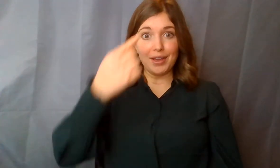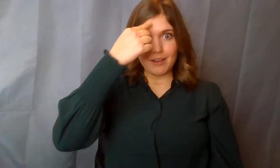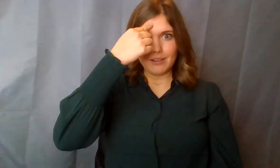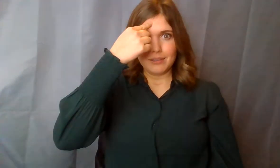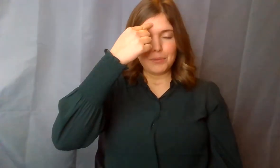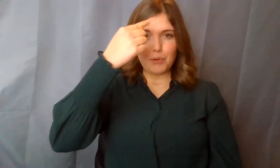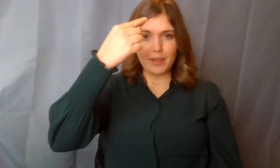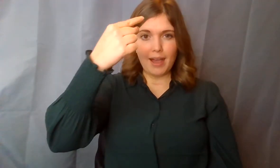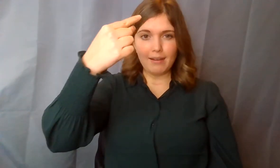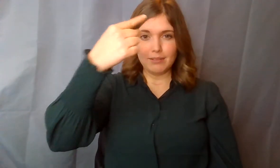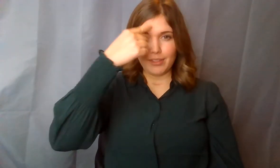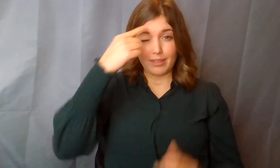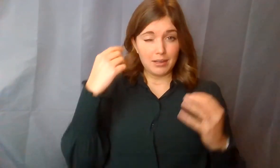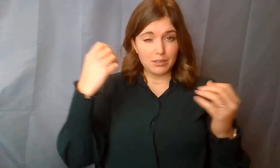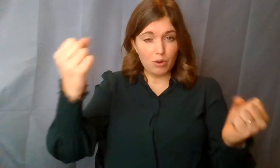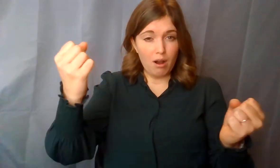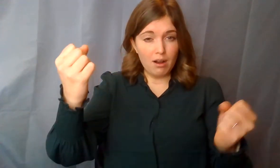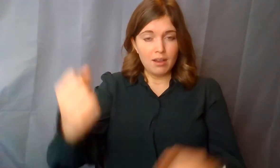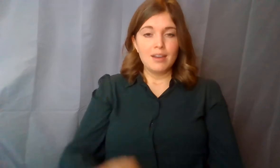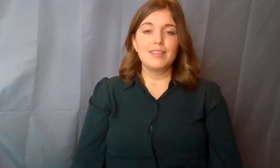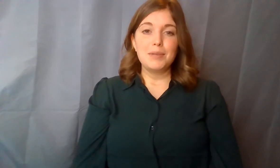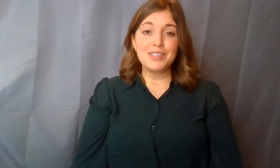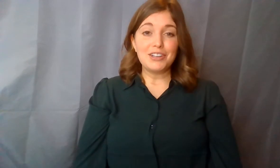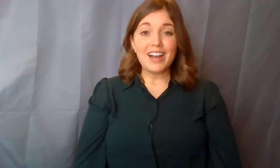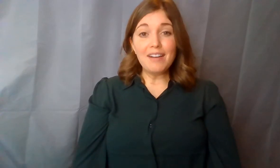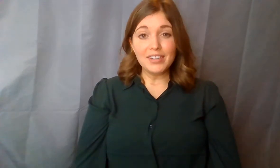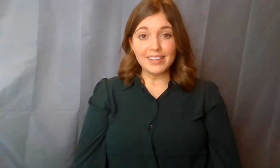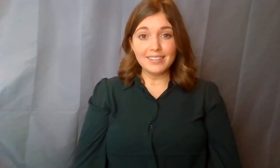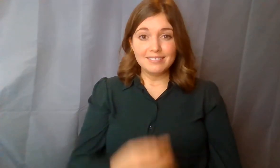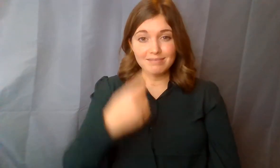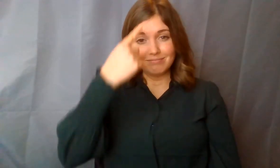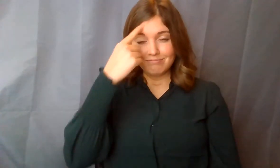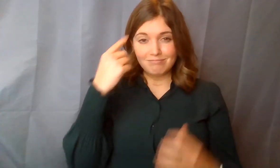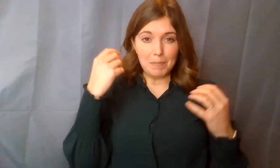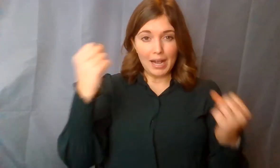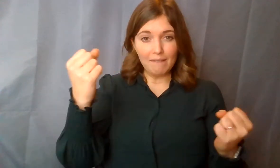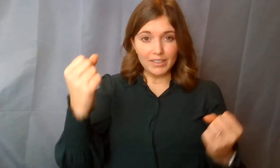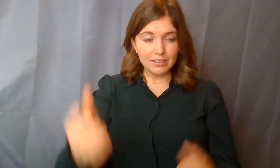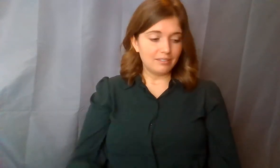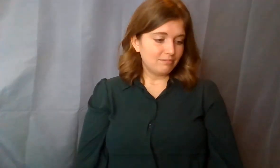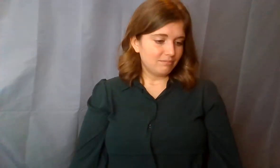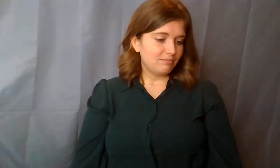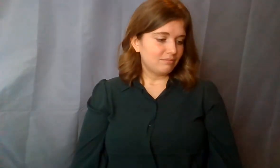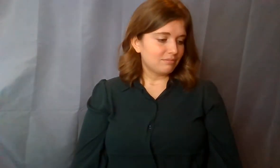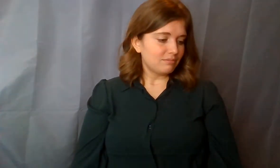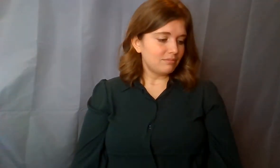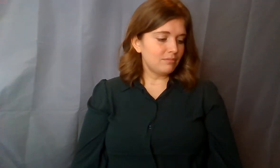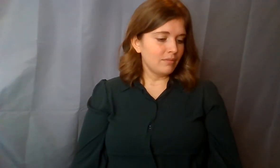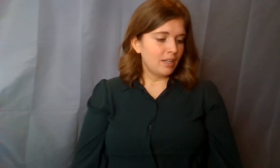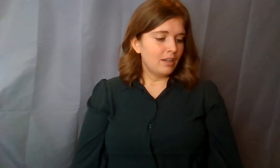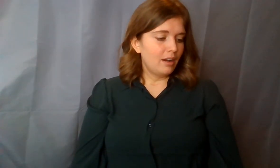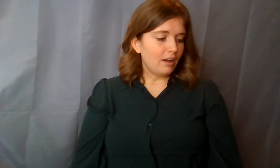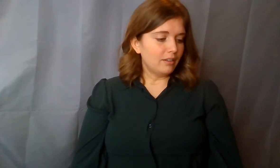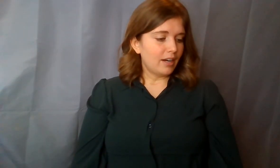think before that, think strong, that means that you're confident. I'm confident. All